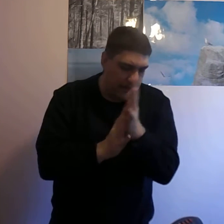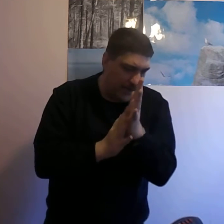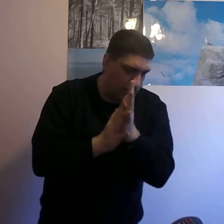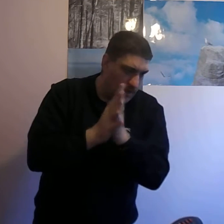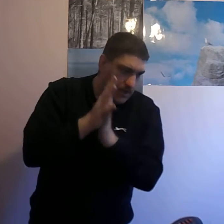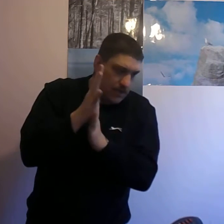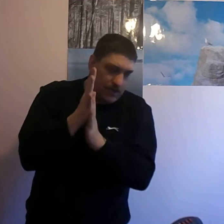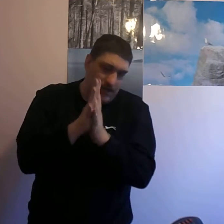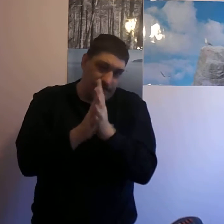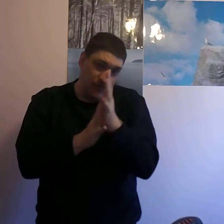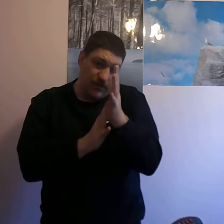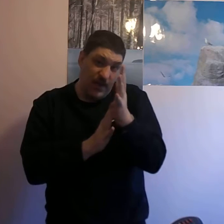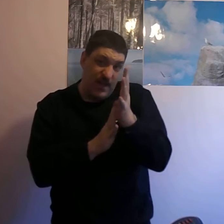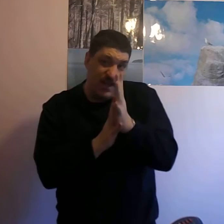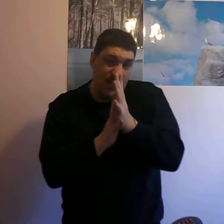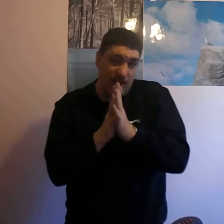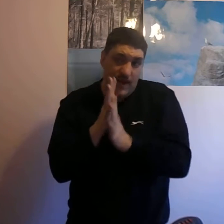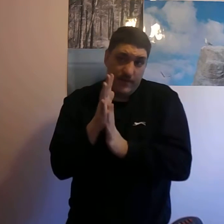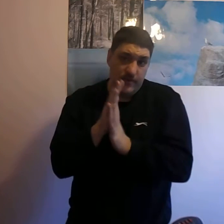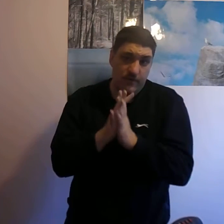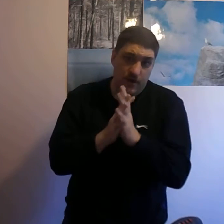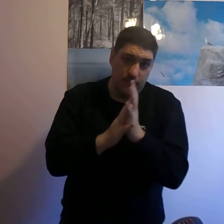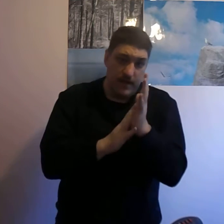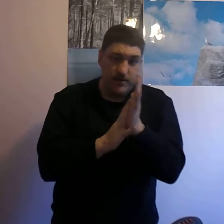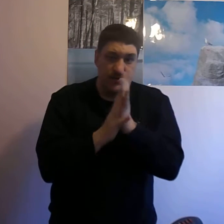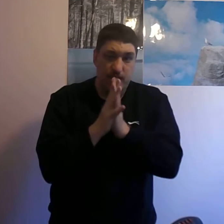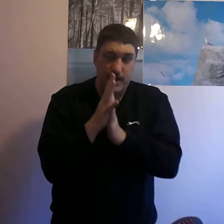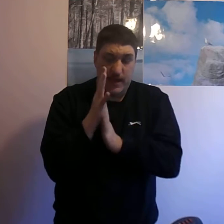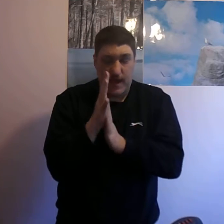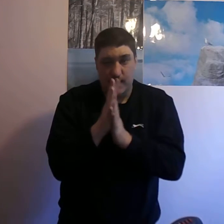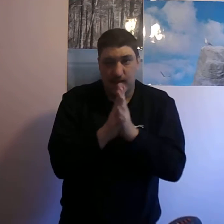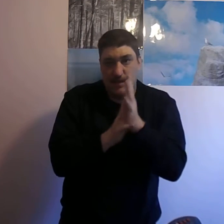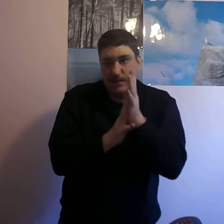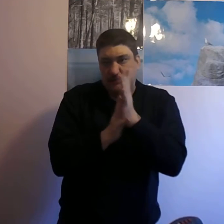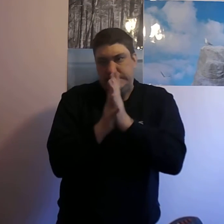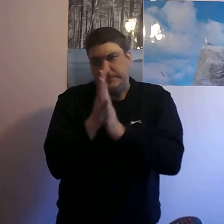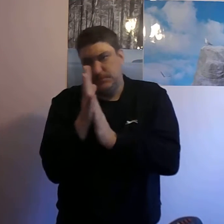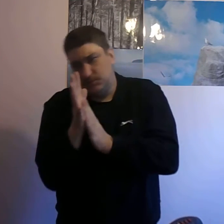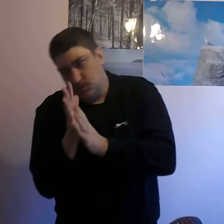Now, GLaDOS has her own history, and again,